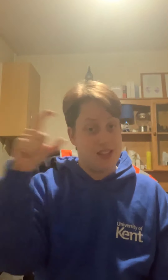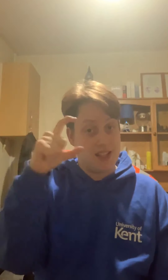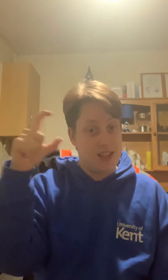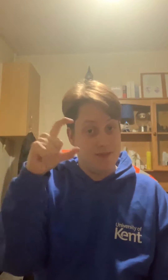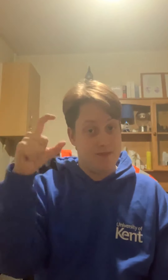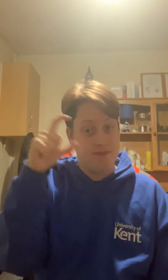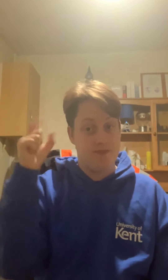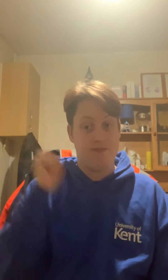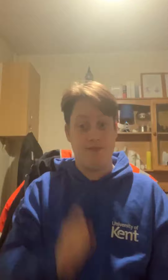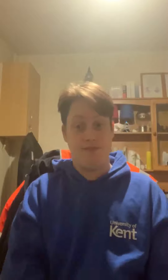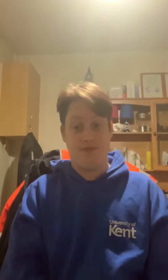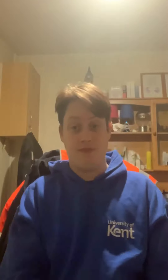city.